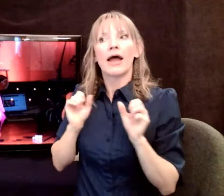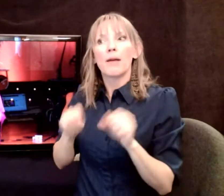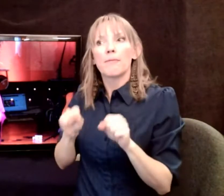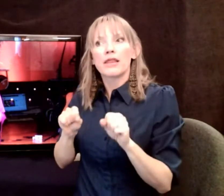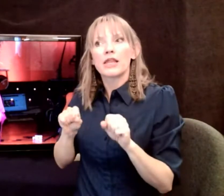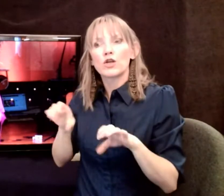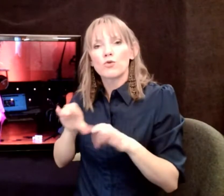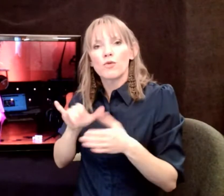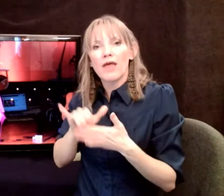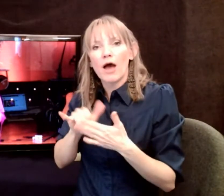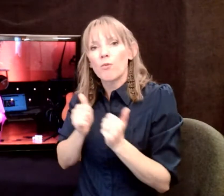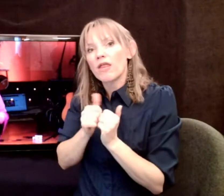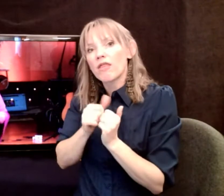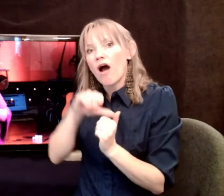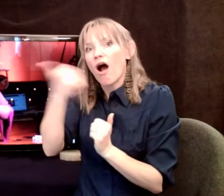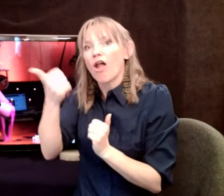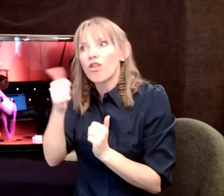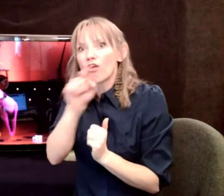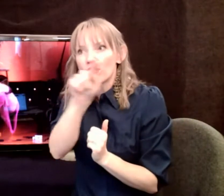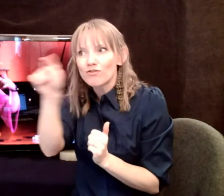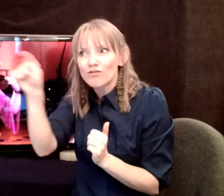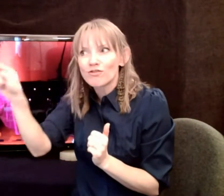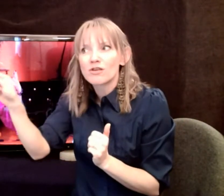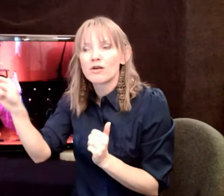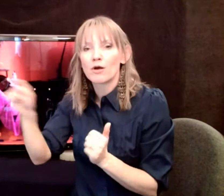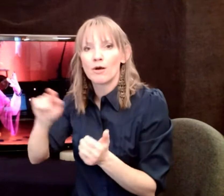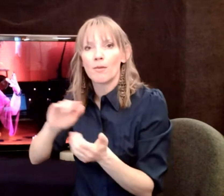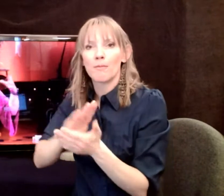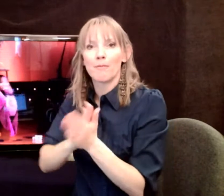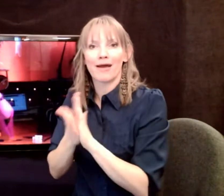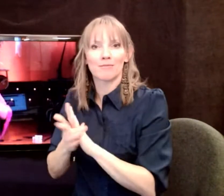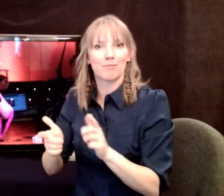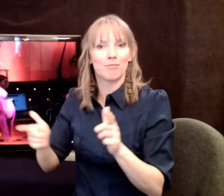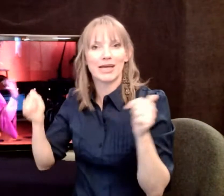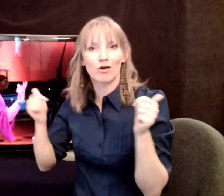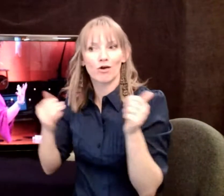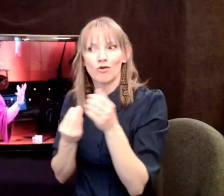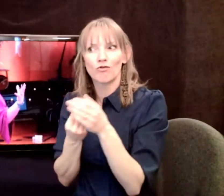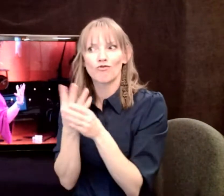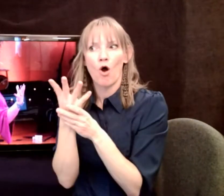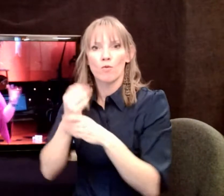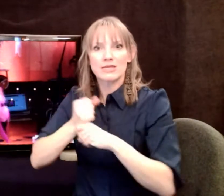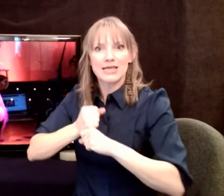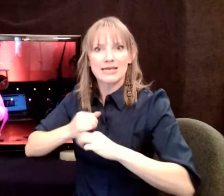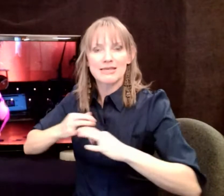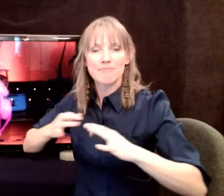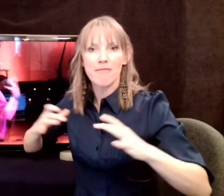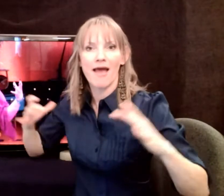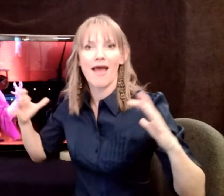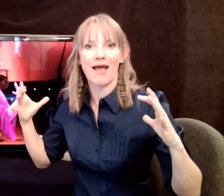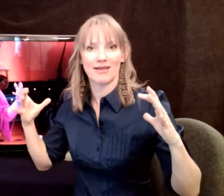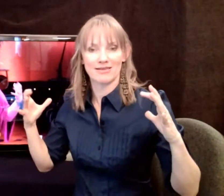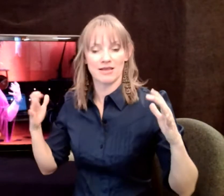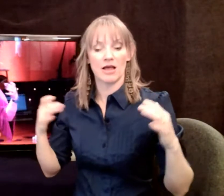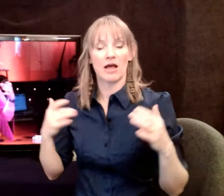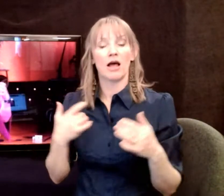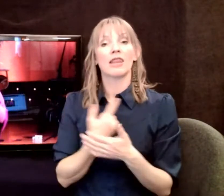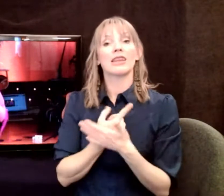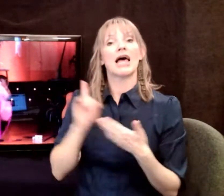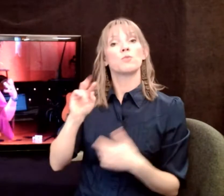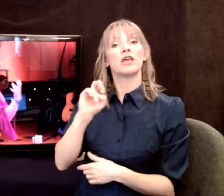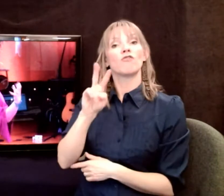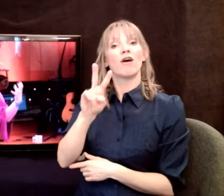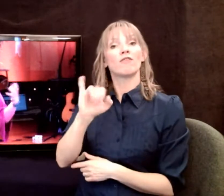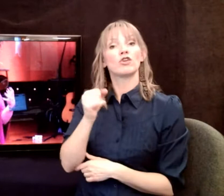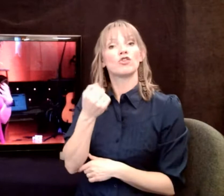with all other beings grows and expands. At the end of his talk last week, Reverend